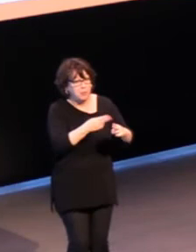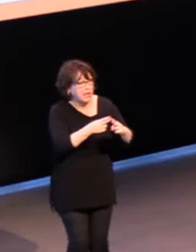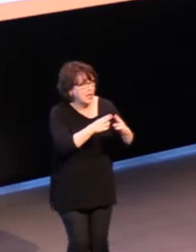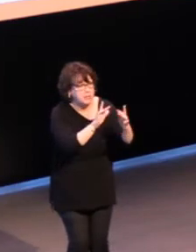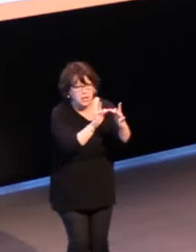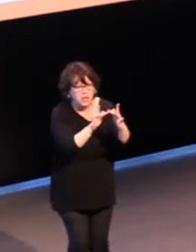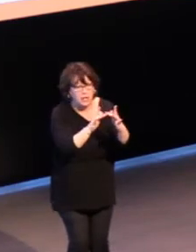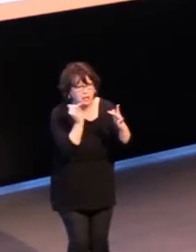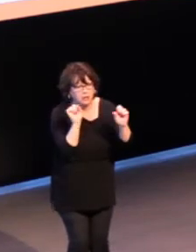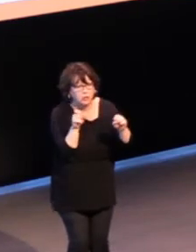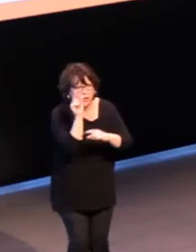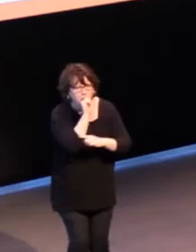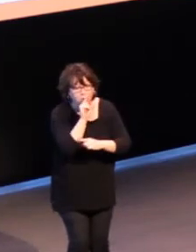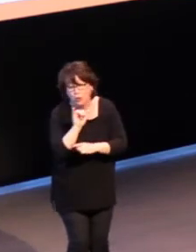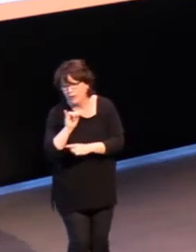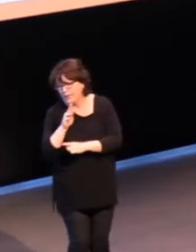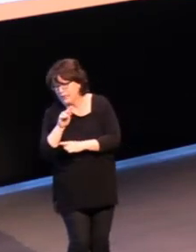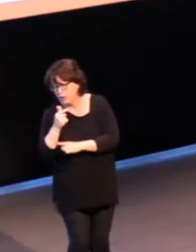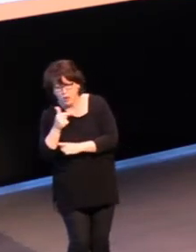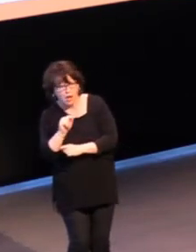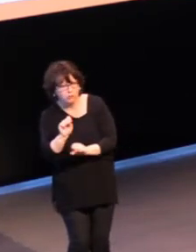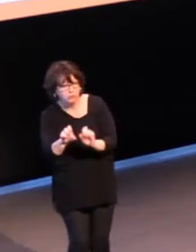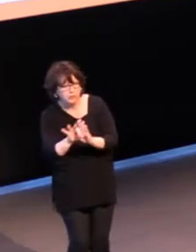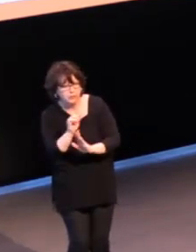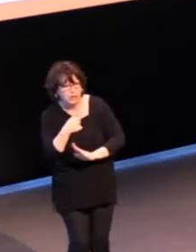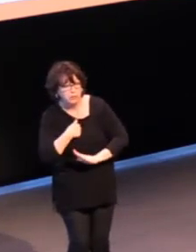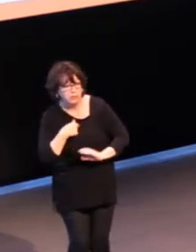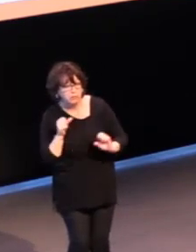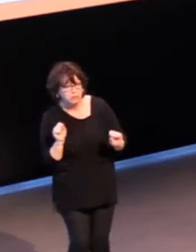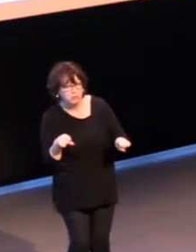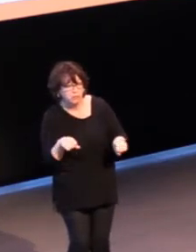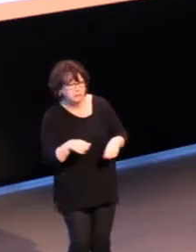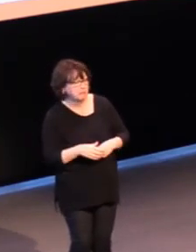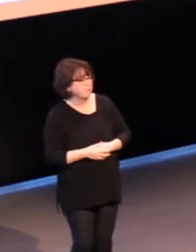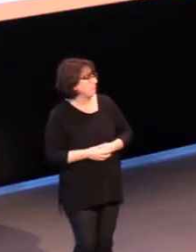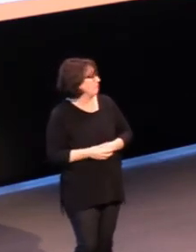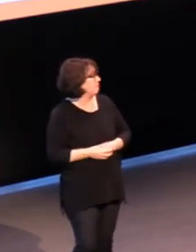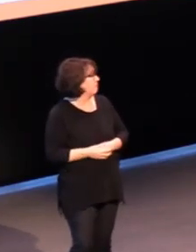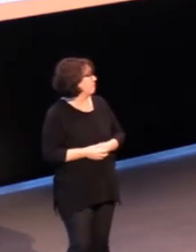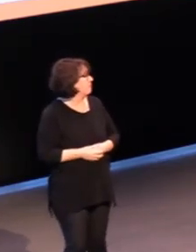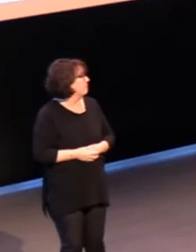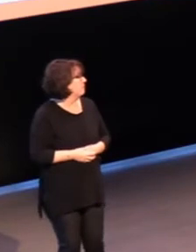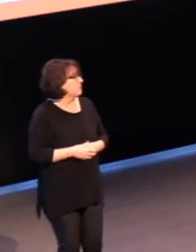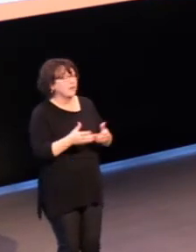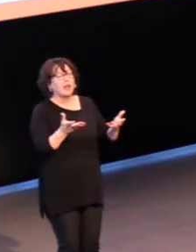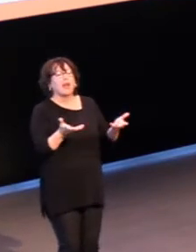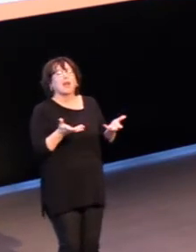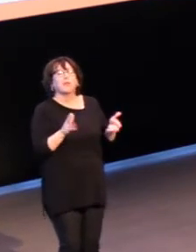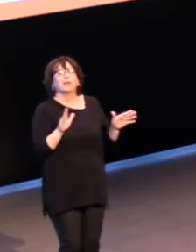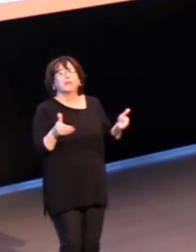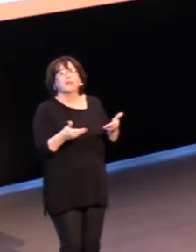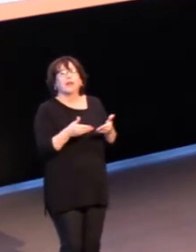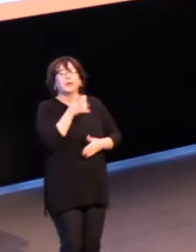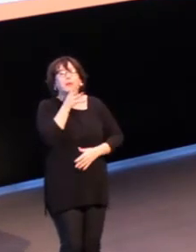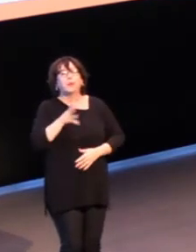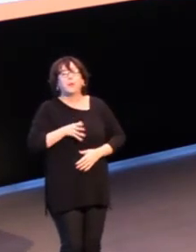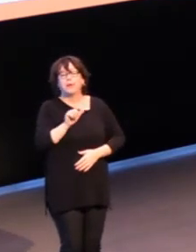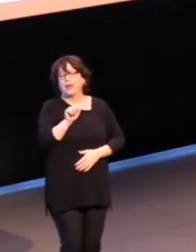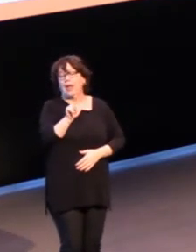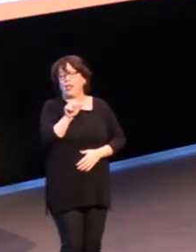Googling that, Instagramming that, YouTubing that, you know. And I'd like to invite Allison